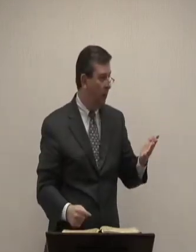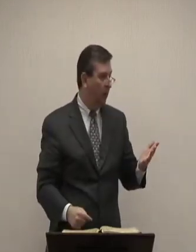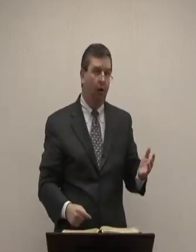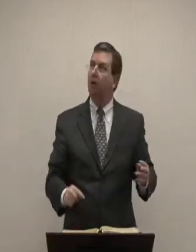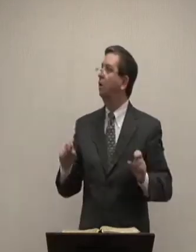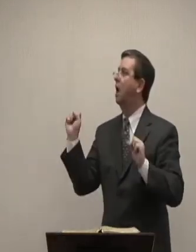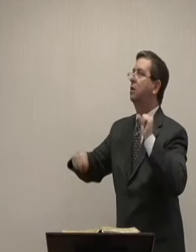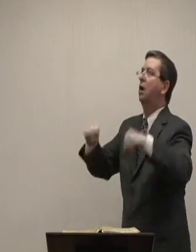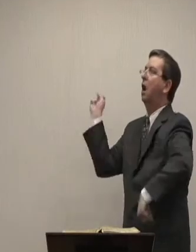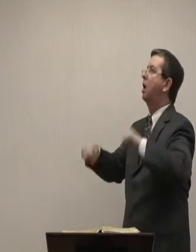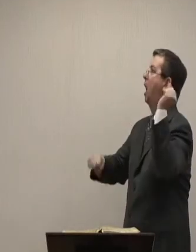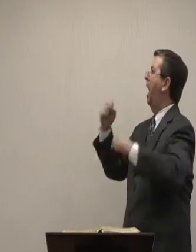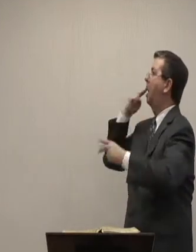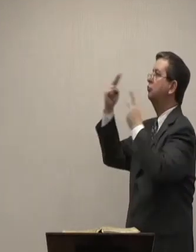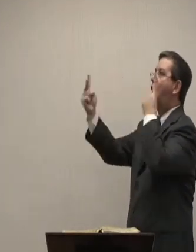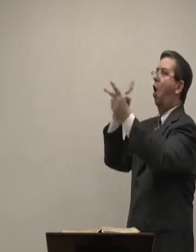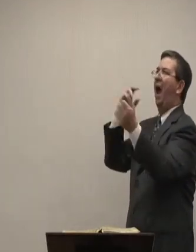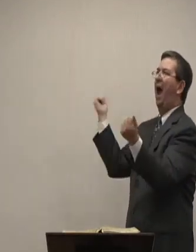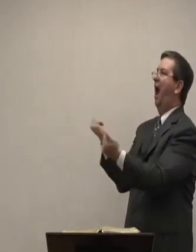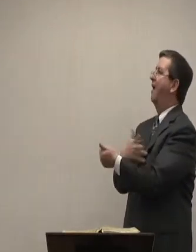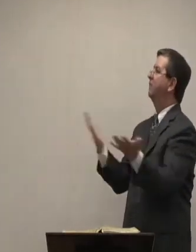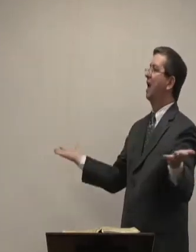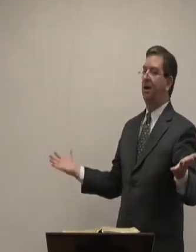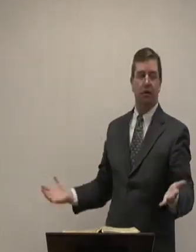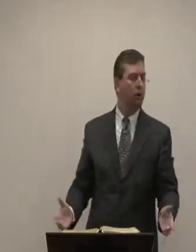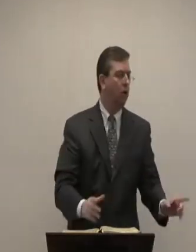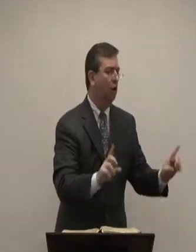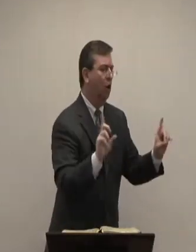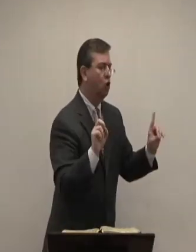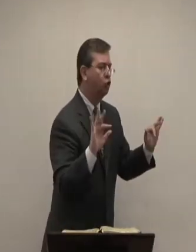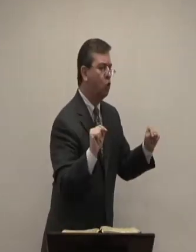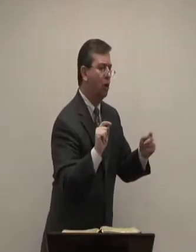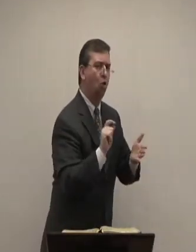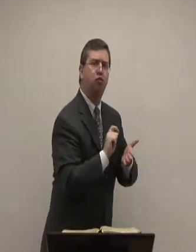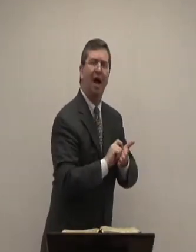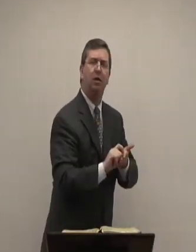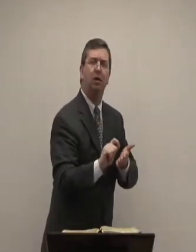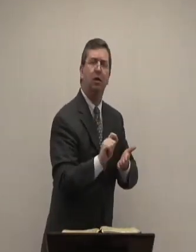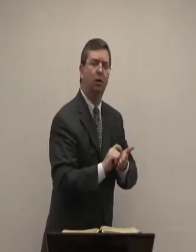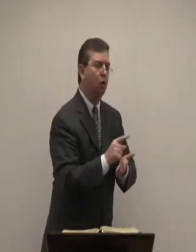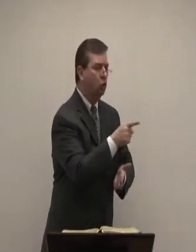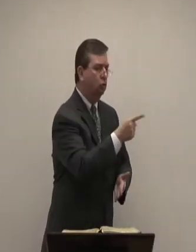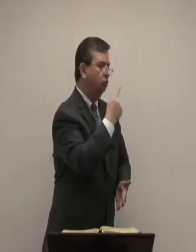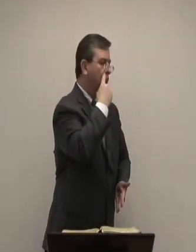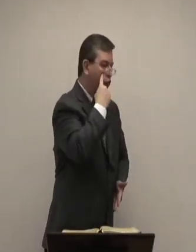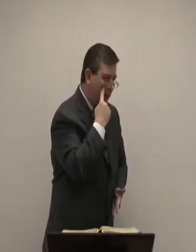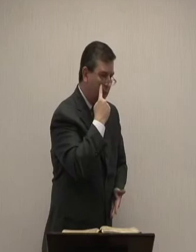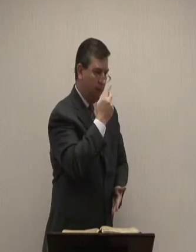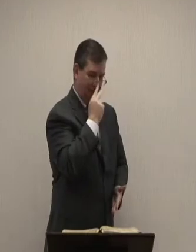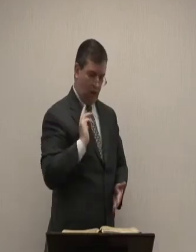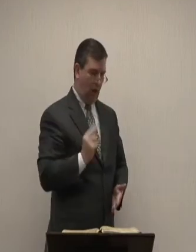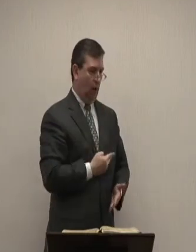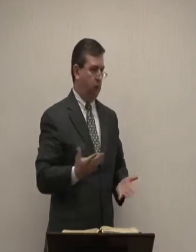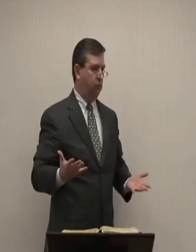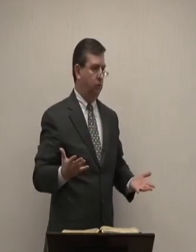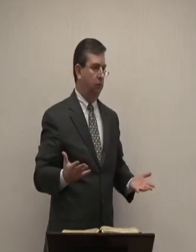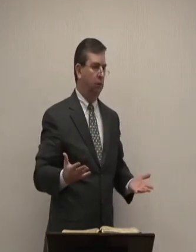about everything. And they're like, yes, everything. So you must write because you are a witness.